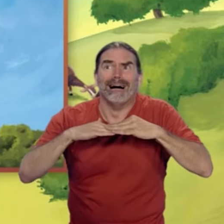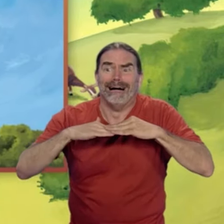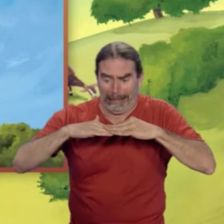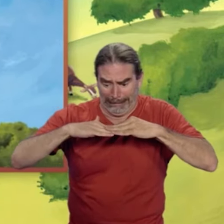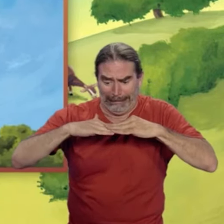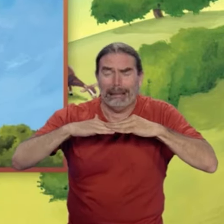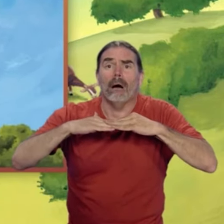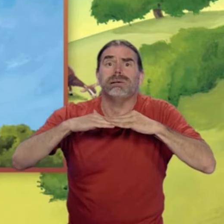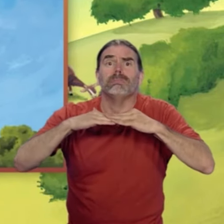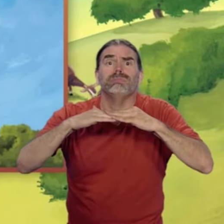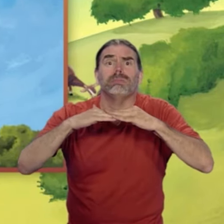the weight.